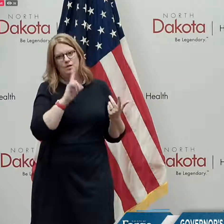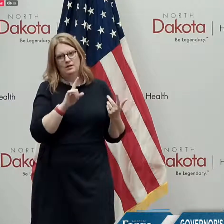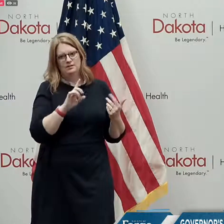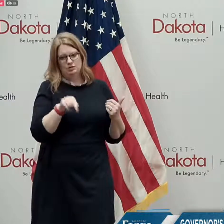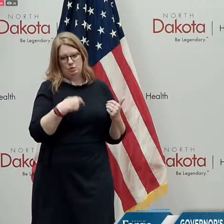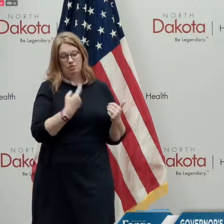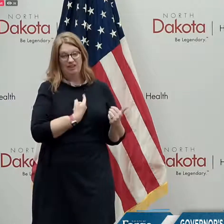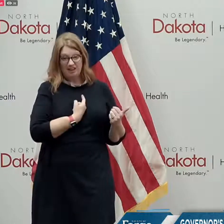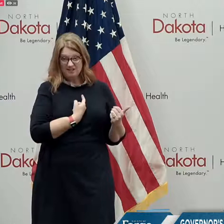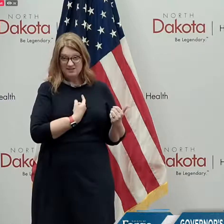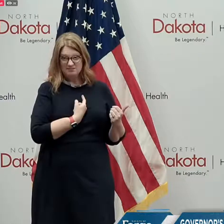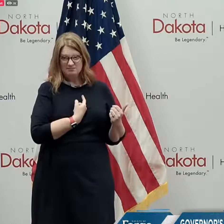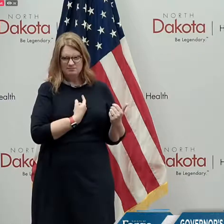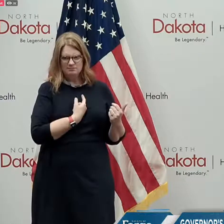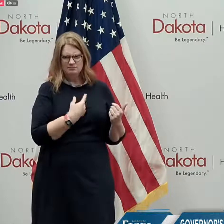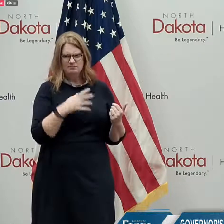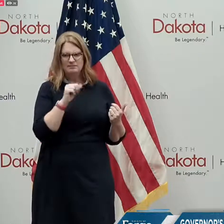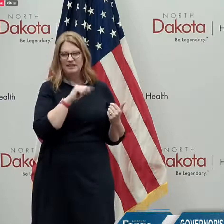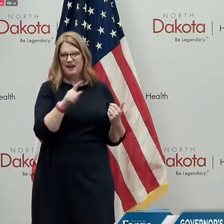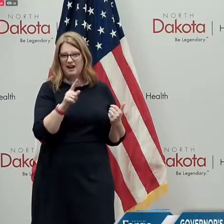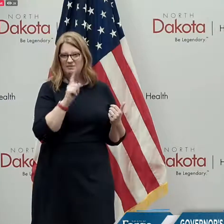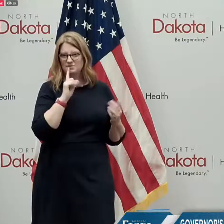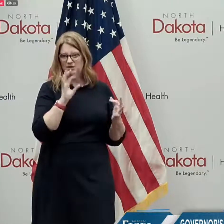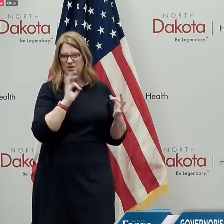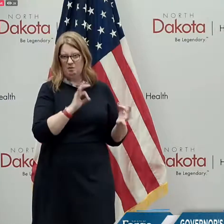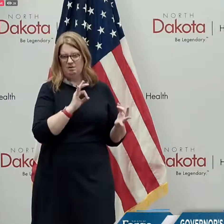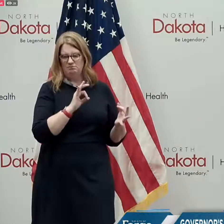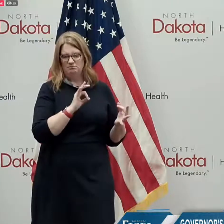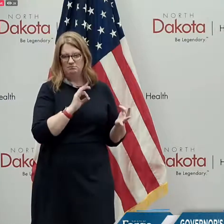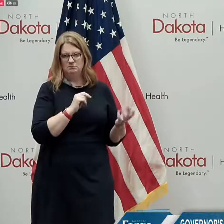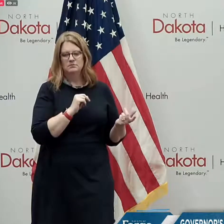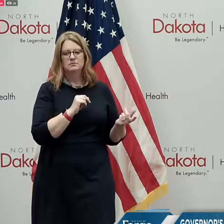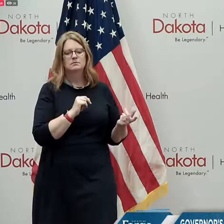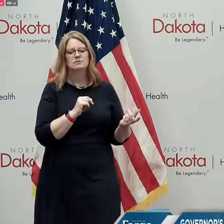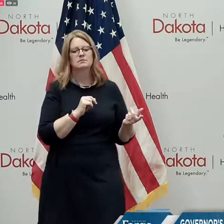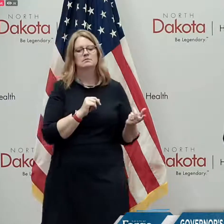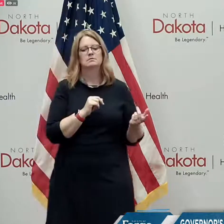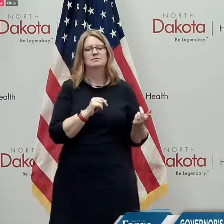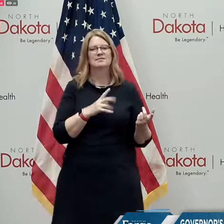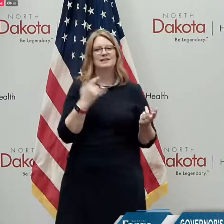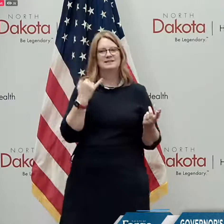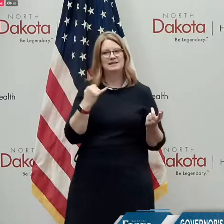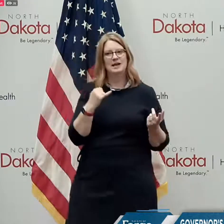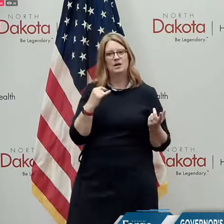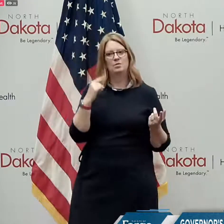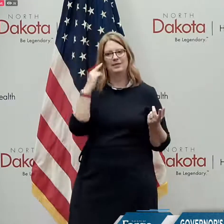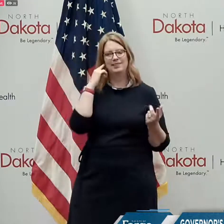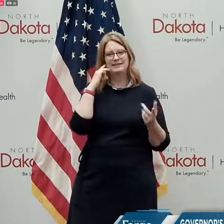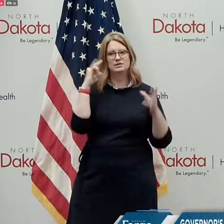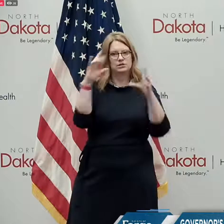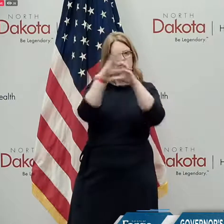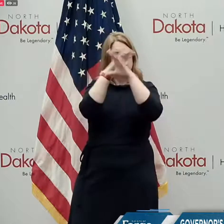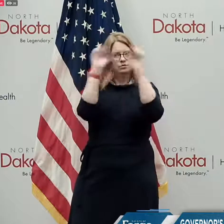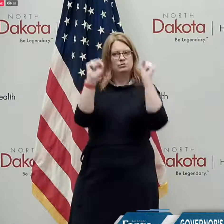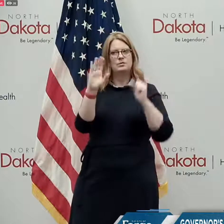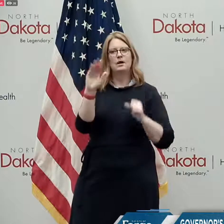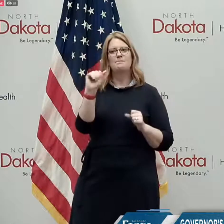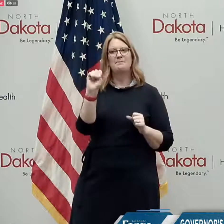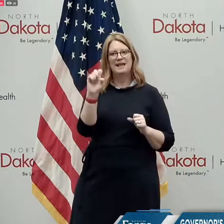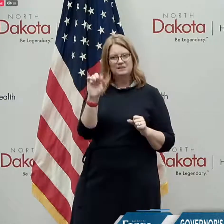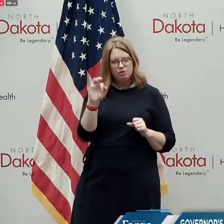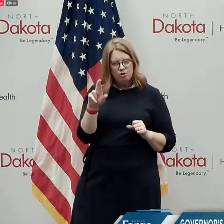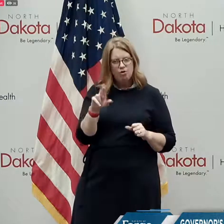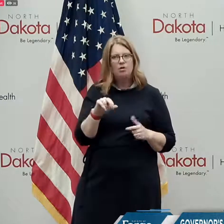distanced, that app works very well. But as we listen to Superintendent Basler and as we